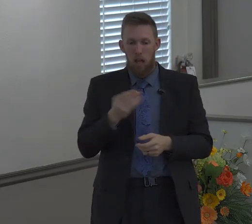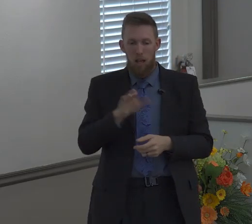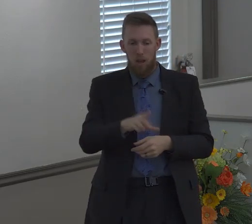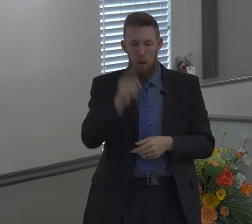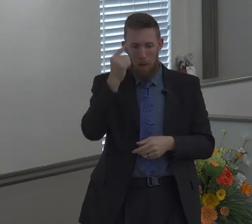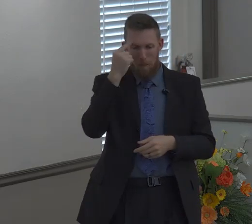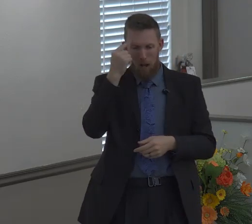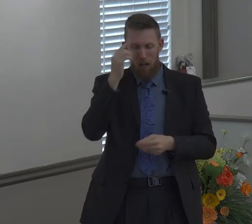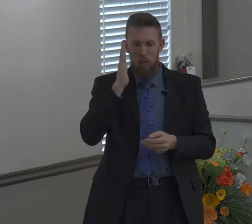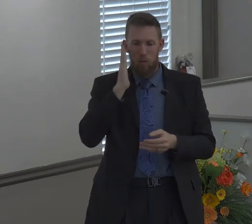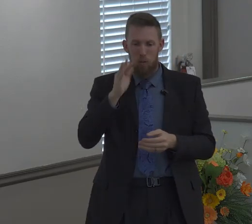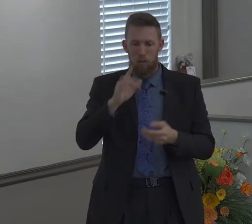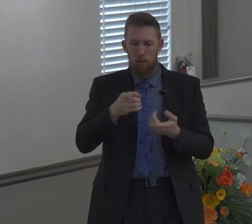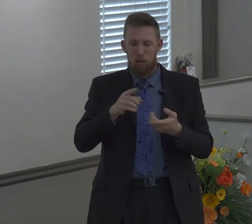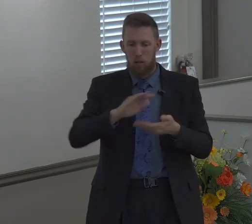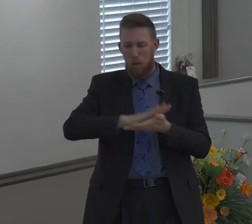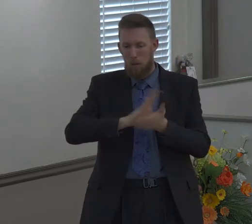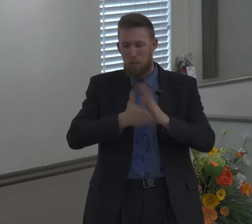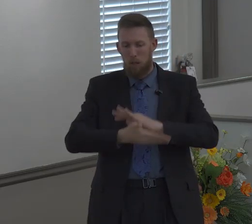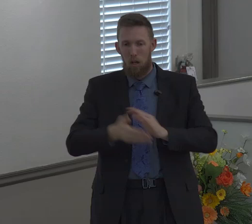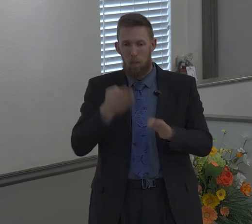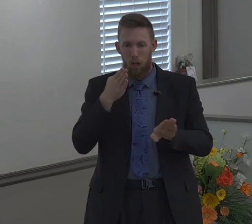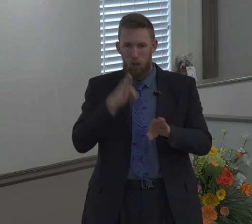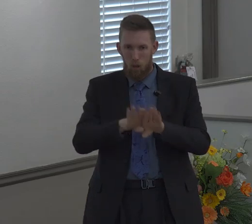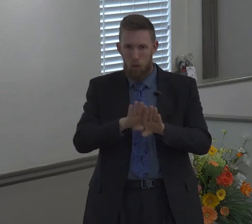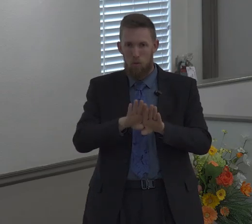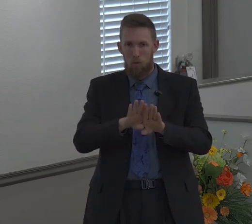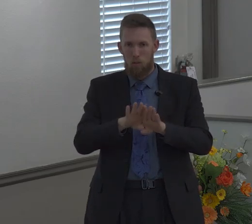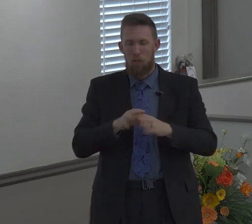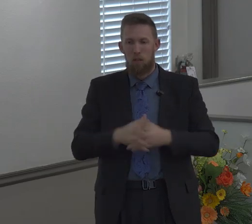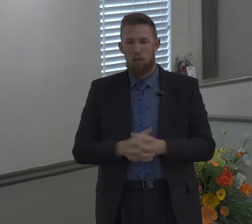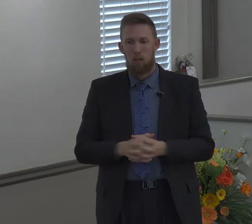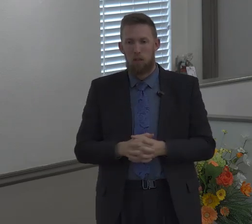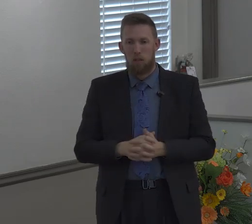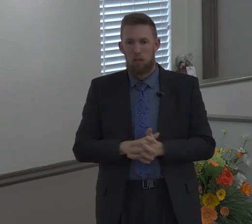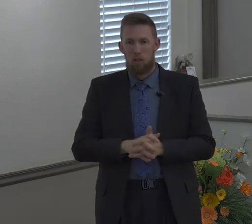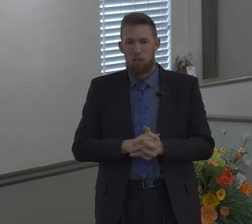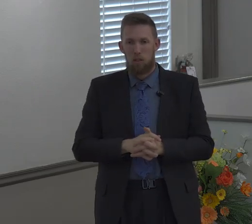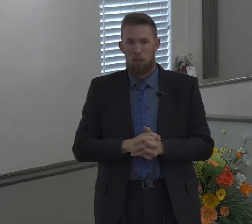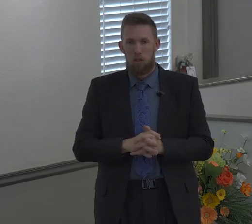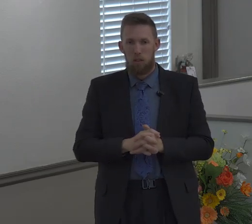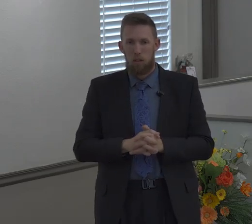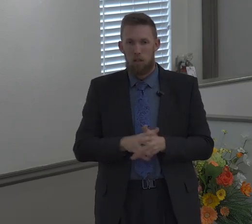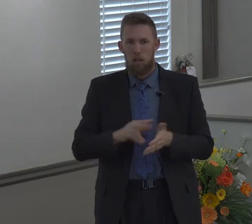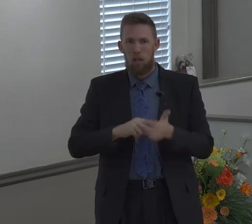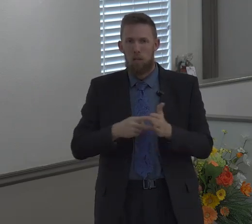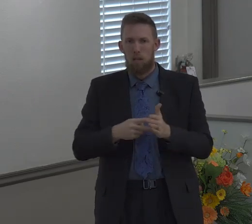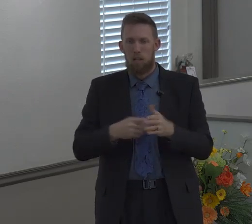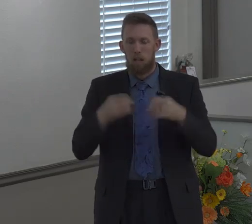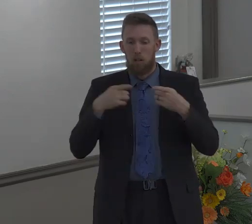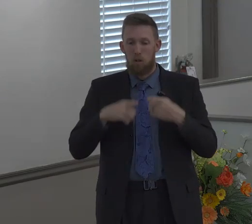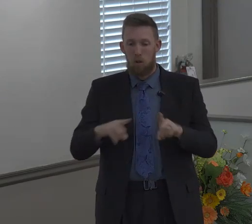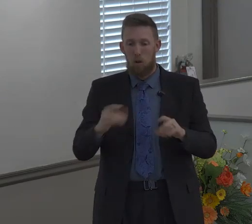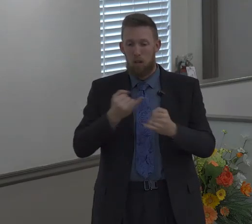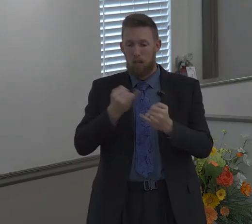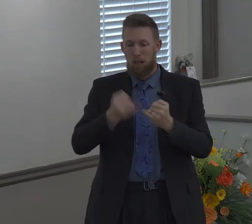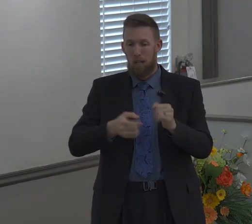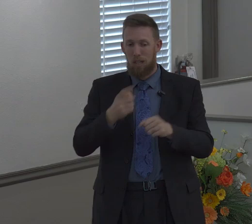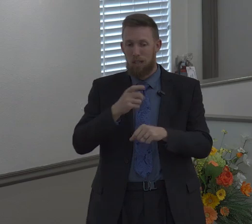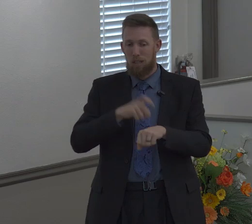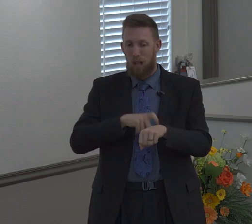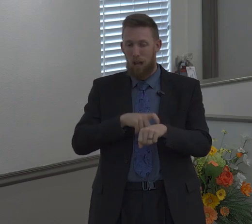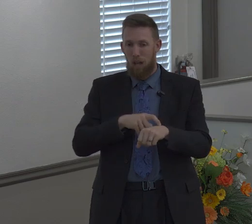hypocrisy, having their conscience seared with a hot iron. In other words, in the latter times, some are going